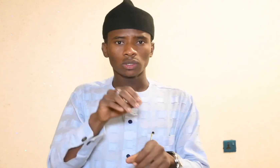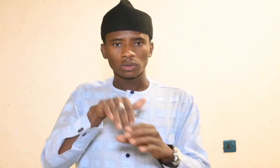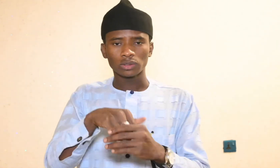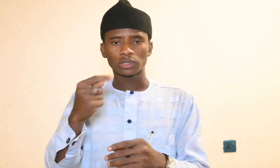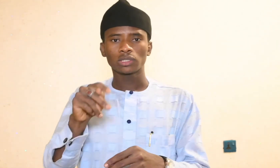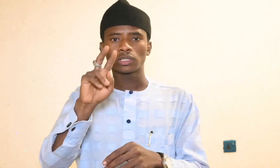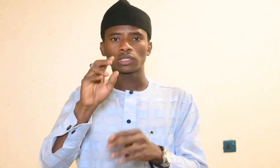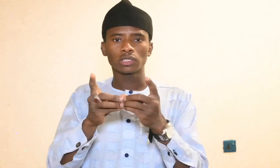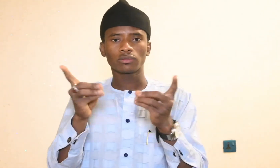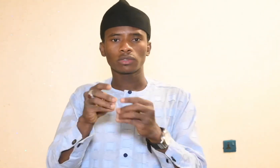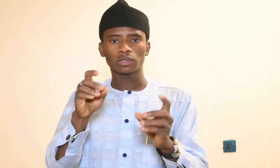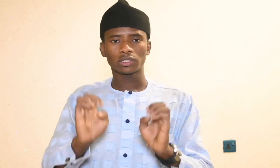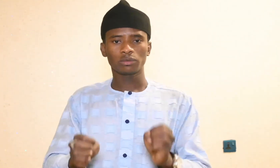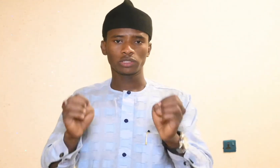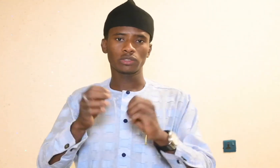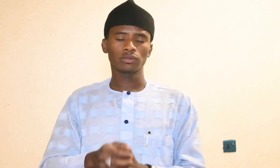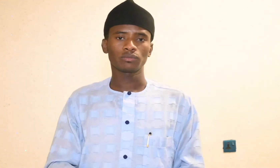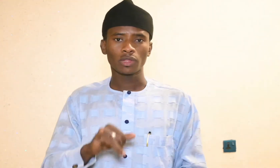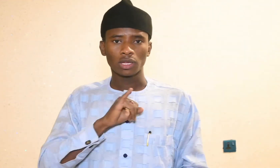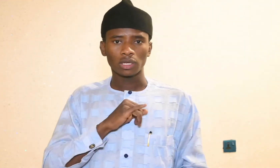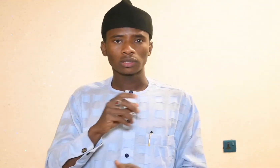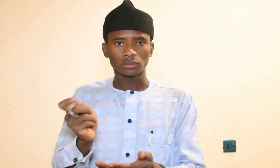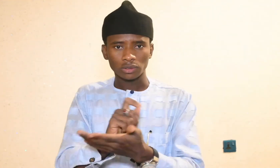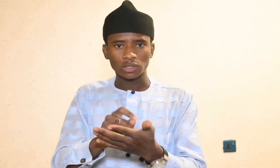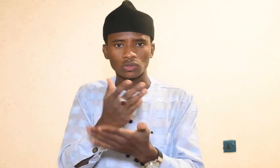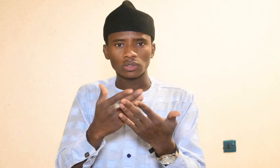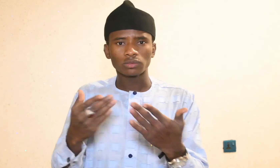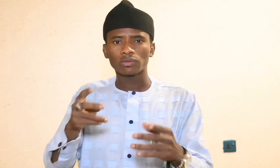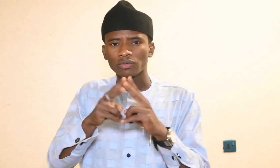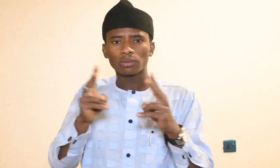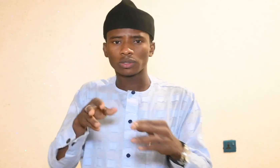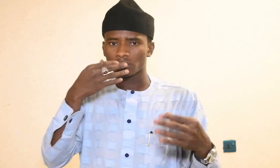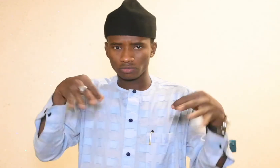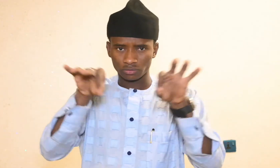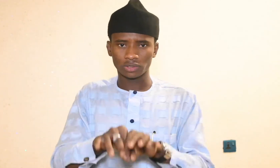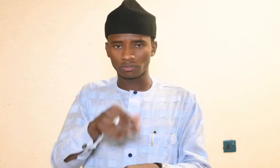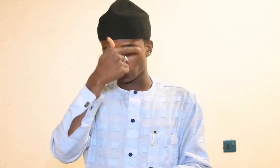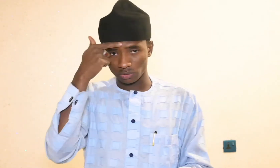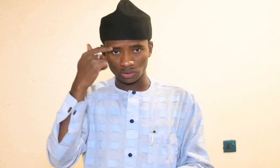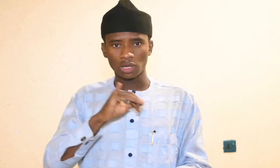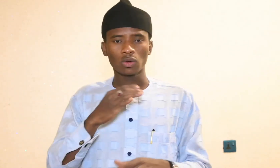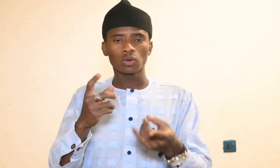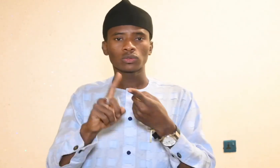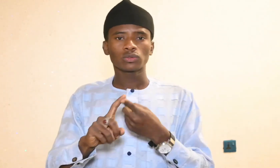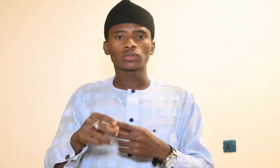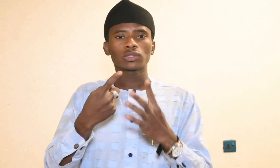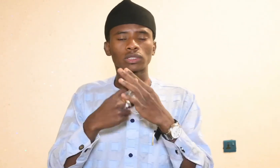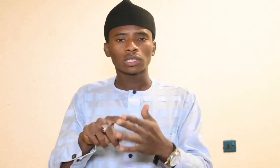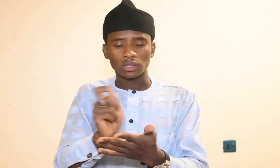diploma in marketing, to leave and write something more conventional, because I wanted to write on something